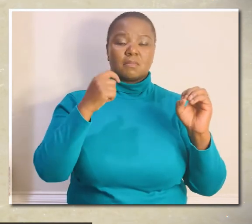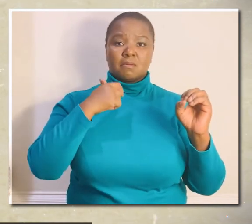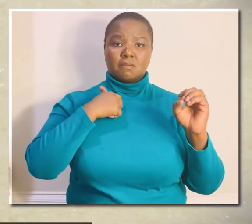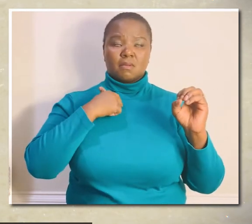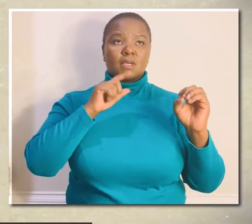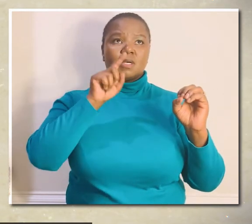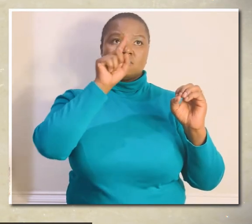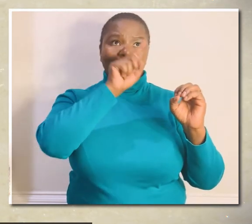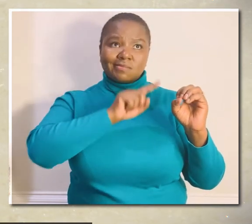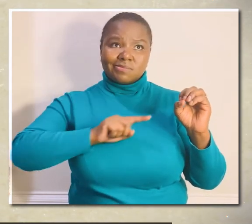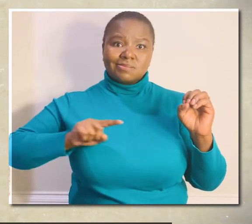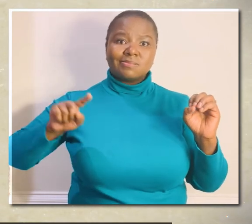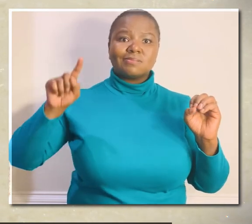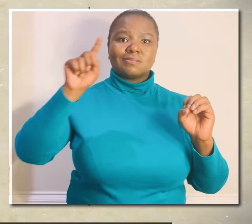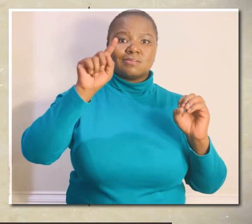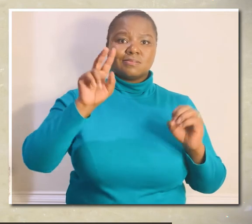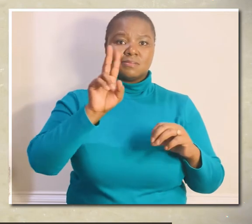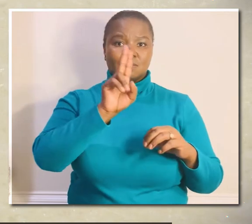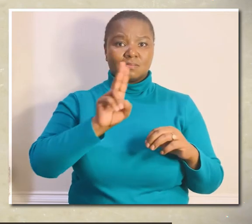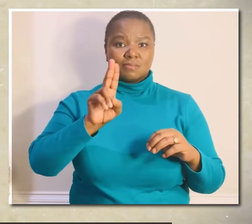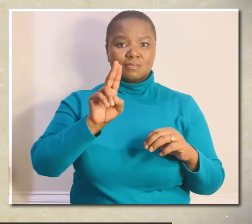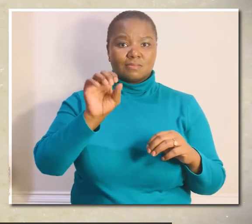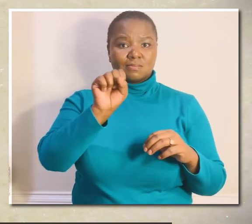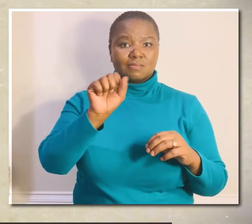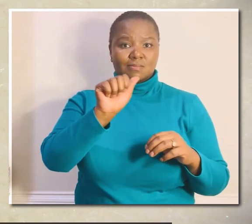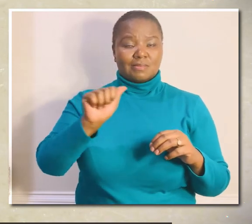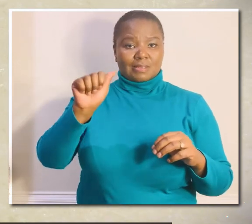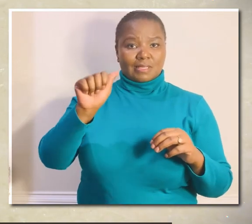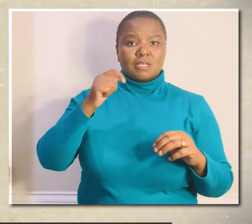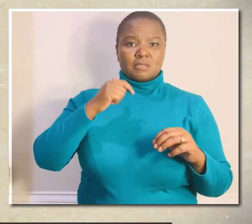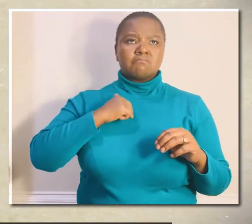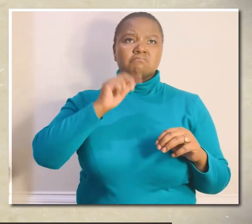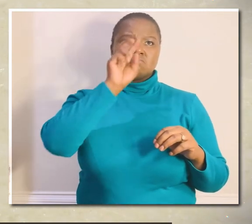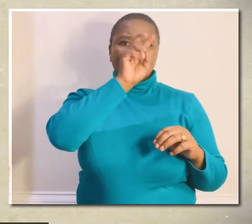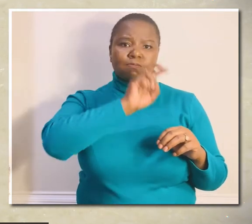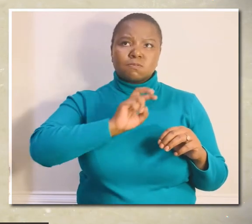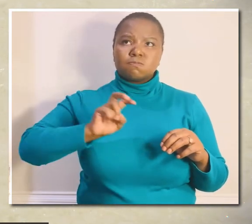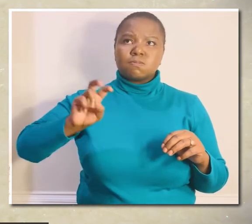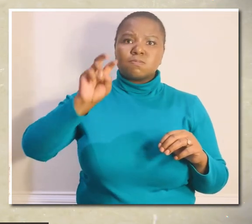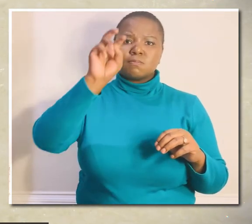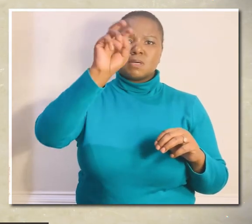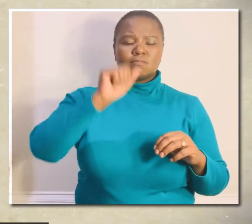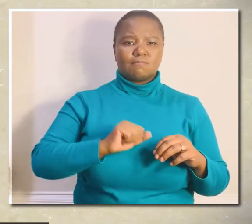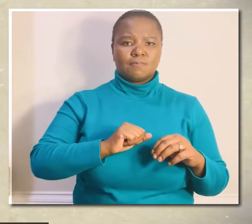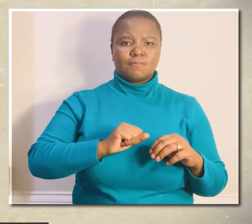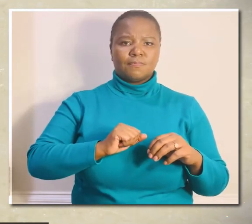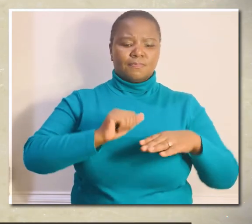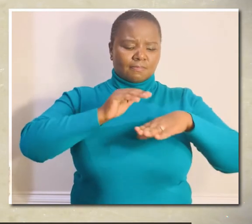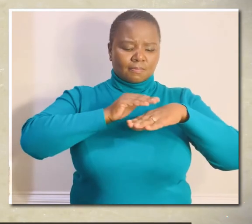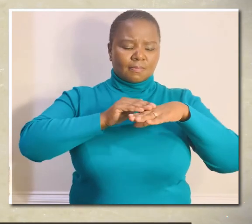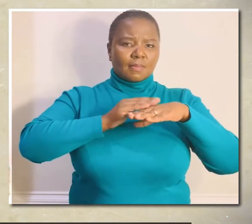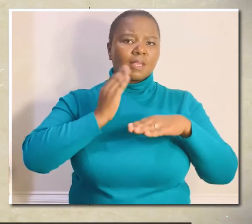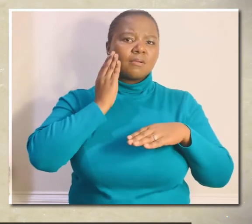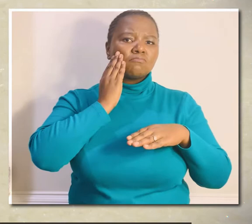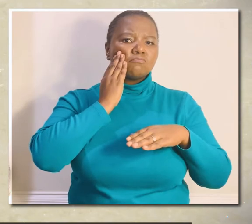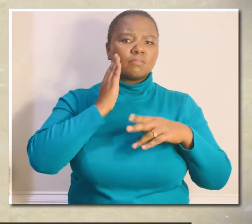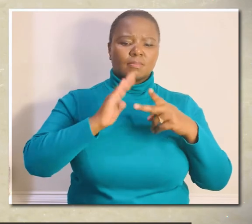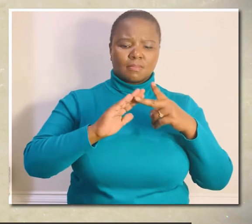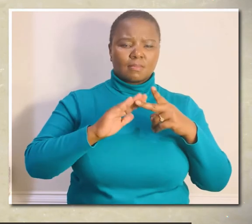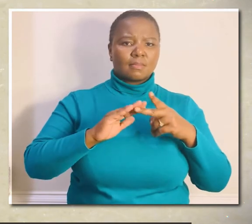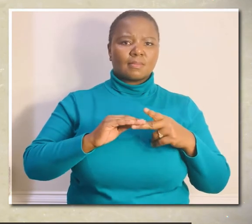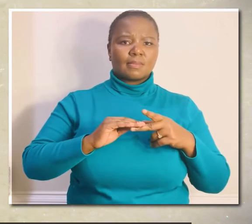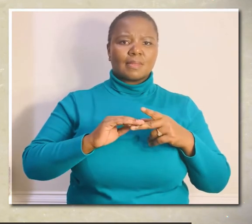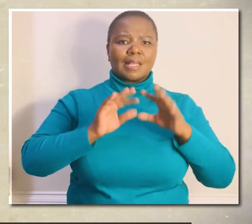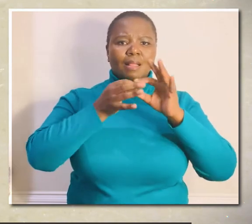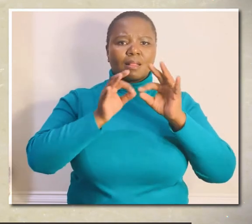So I traveled all over the place. I interviewed coders of different ages, different races, different ethnicities, coders with two